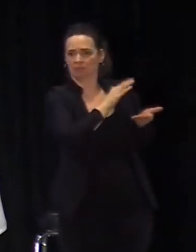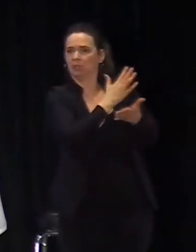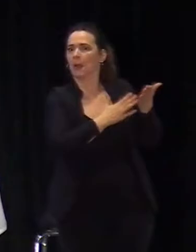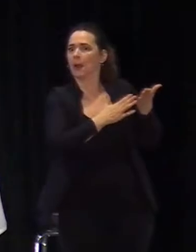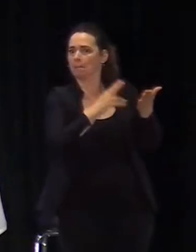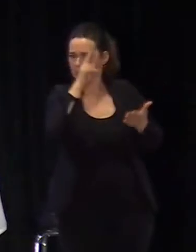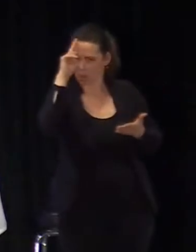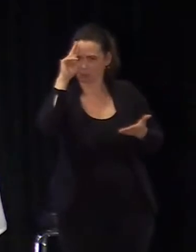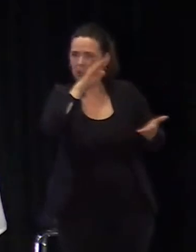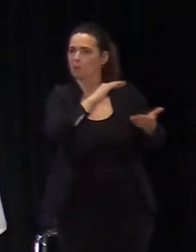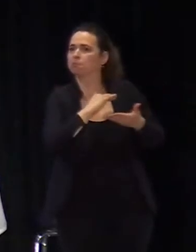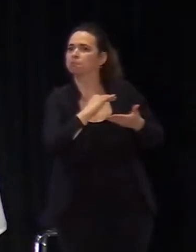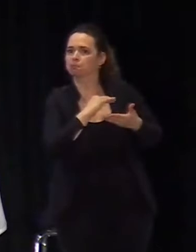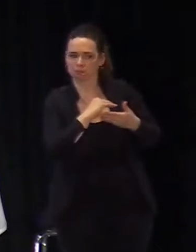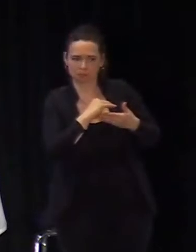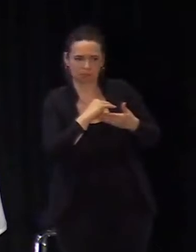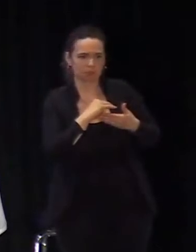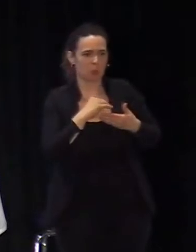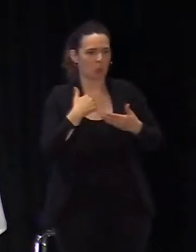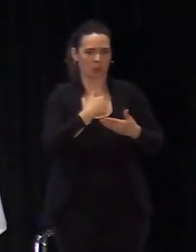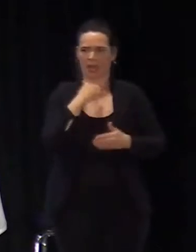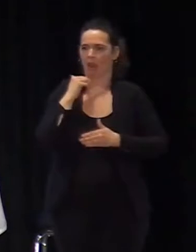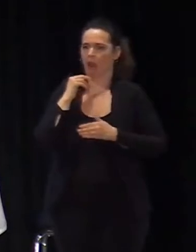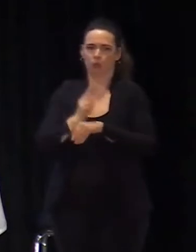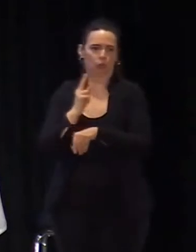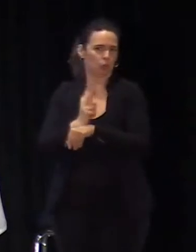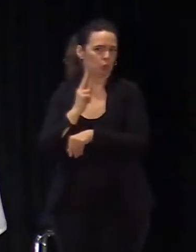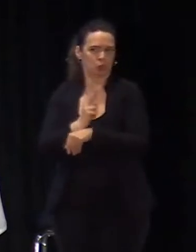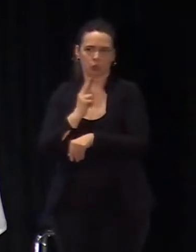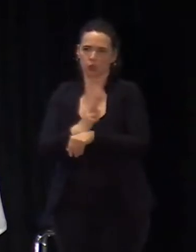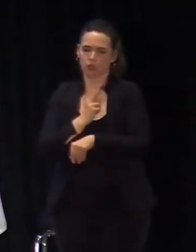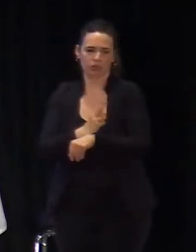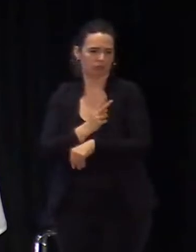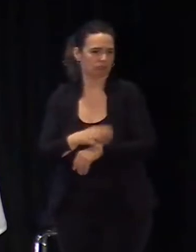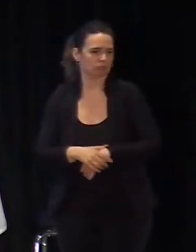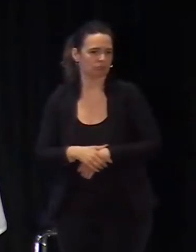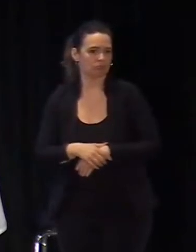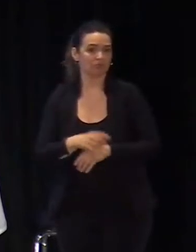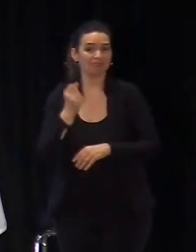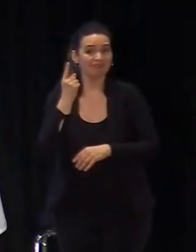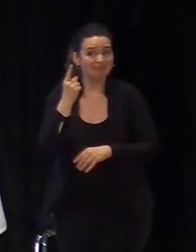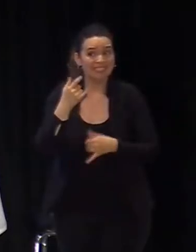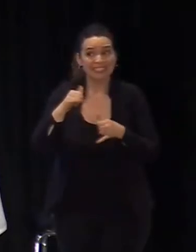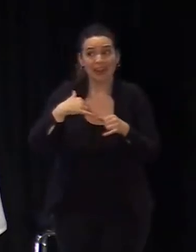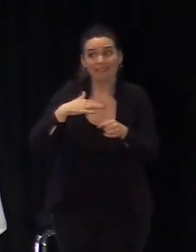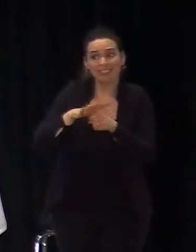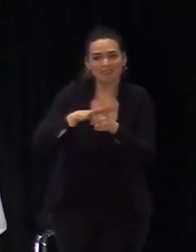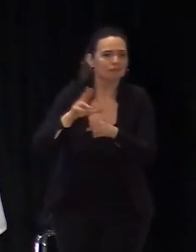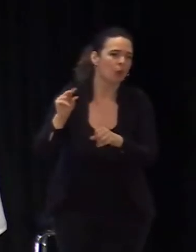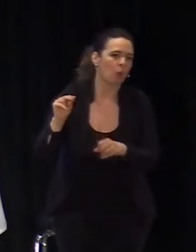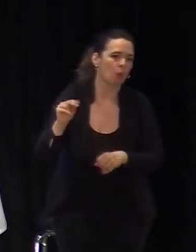That's good. We can start giving shots. It won't be enough supply to get through this population. So,